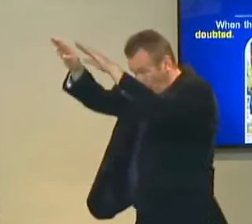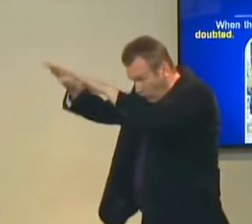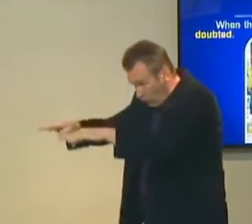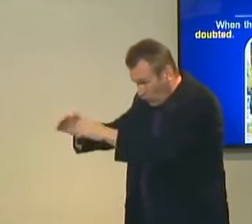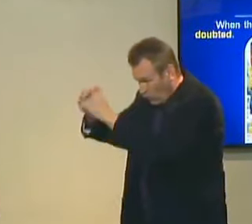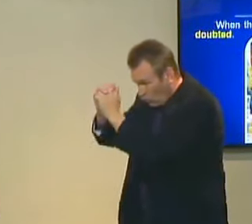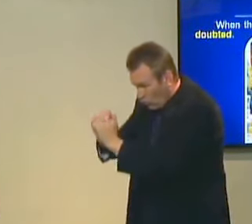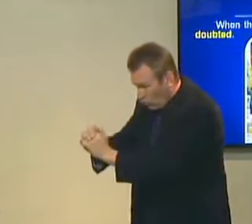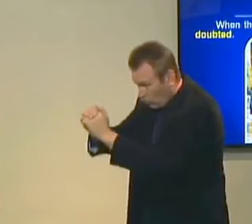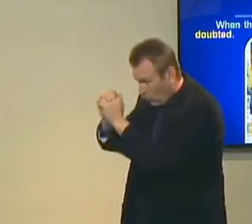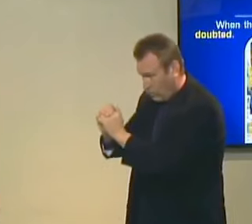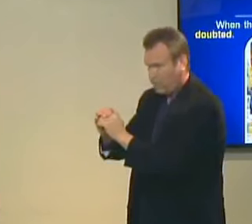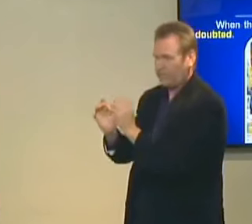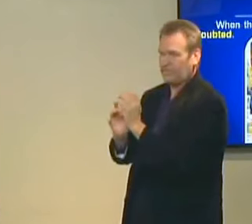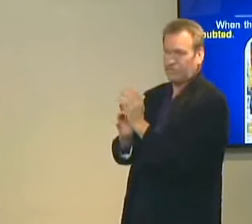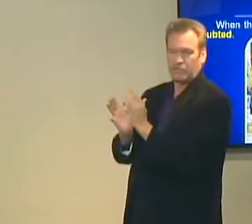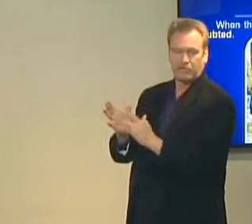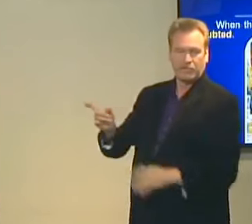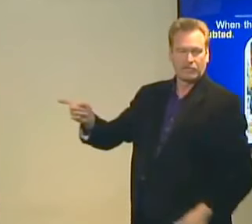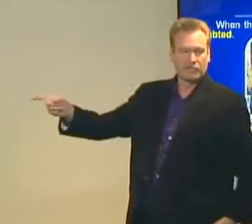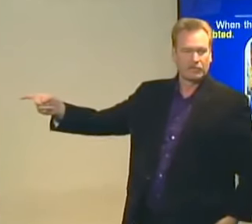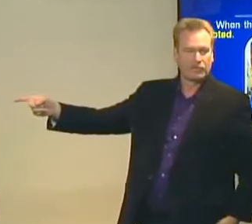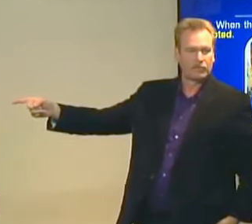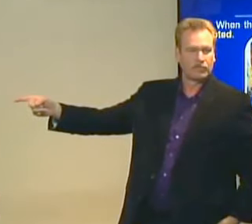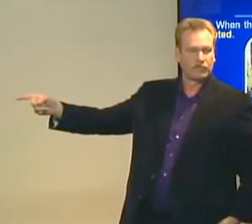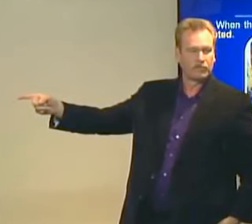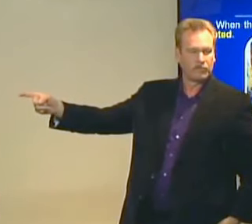angels in the heaven bow down and worship Jesus.